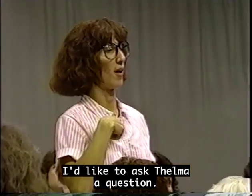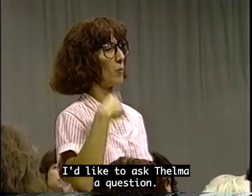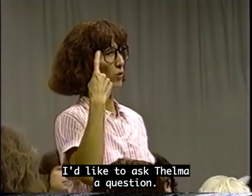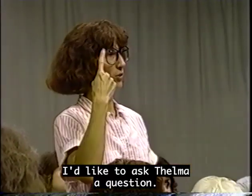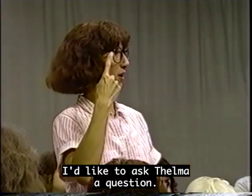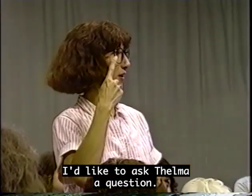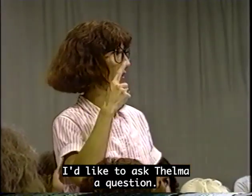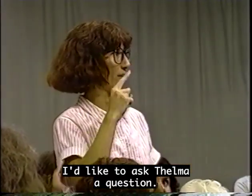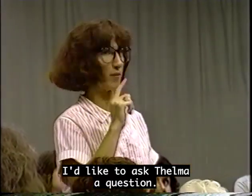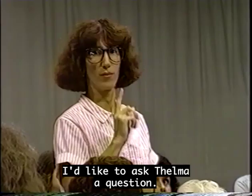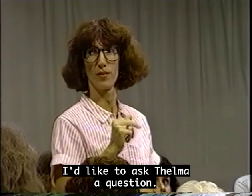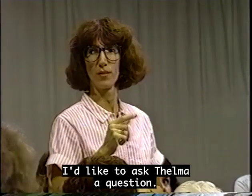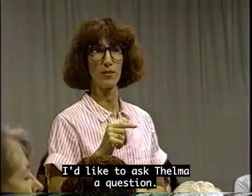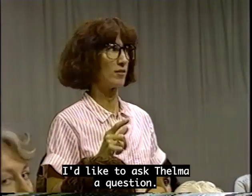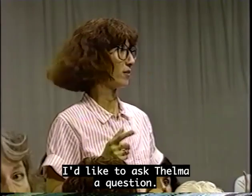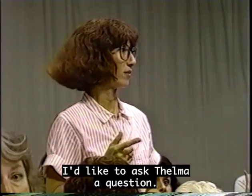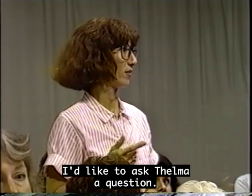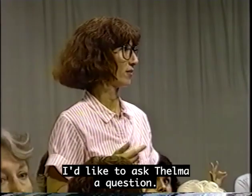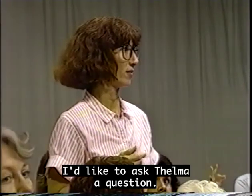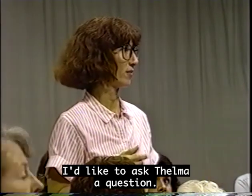I'd like to ask Thelma a question.